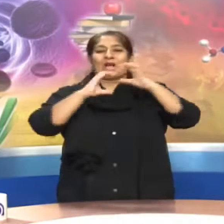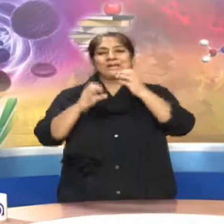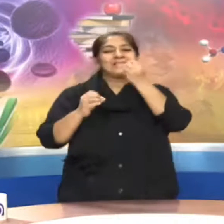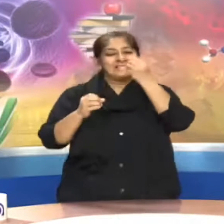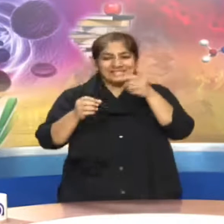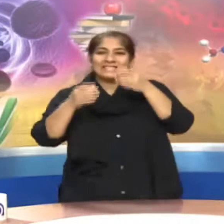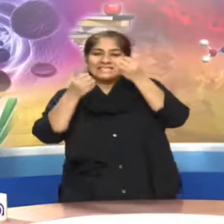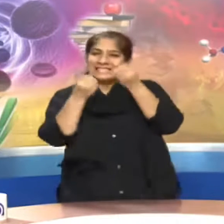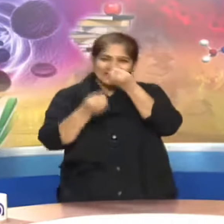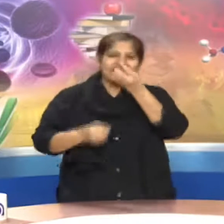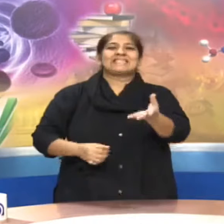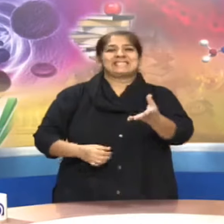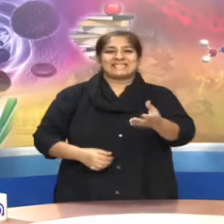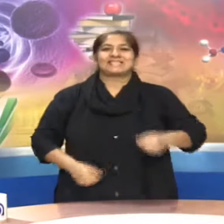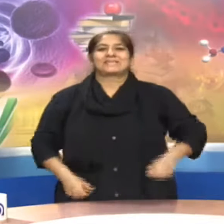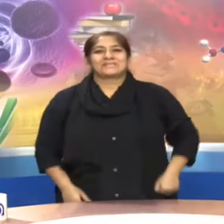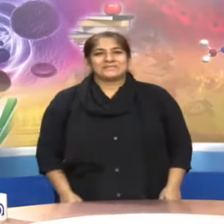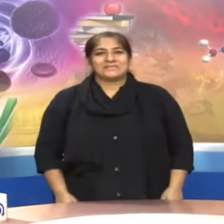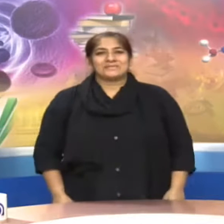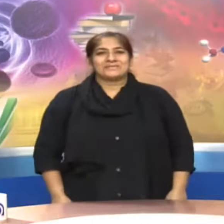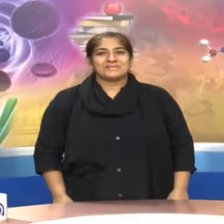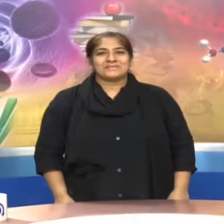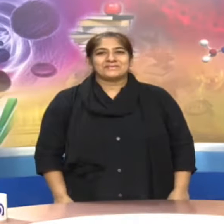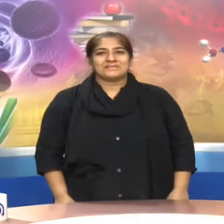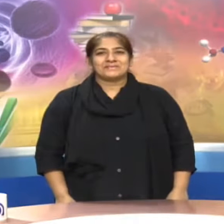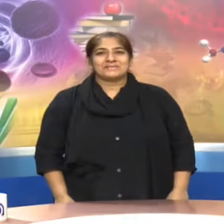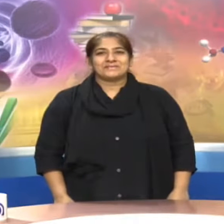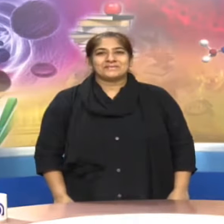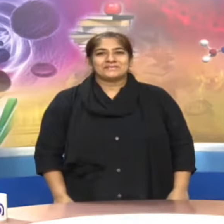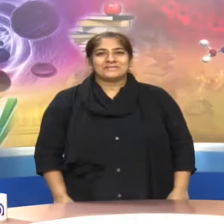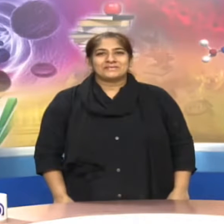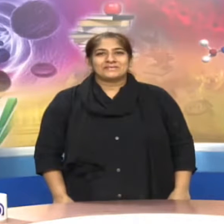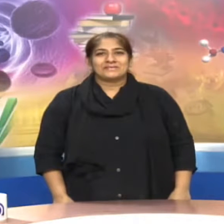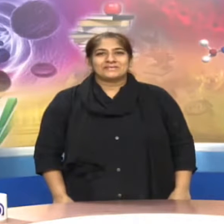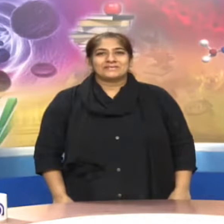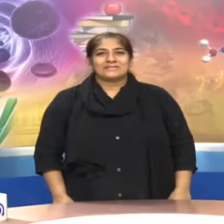is the one best way to solve the communication problem.